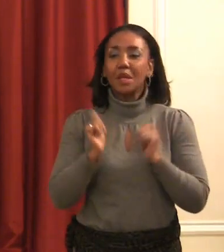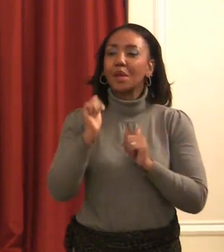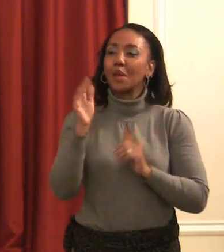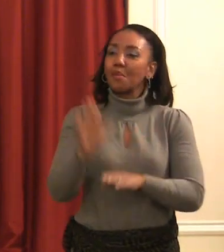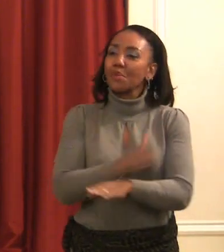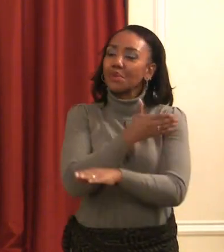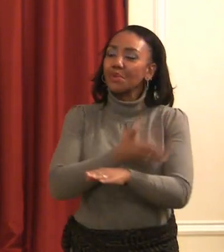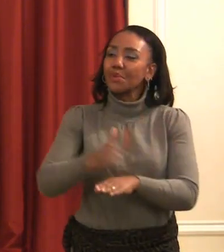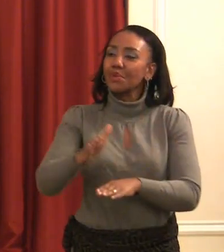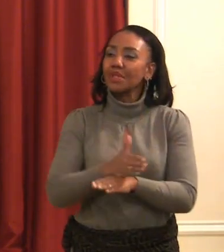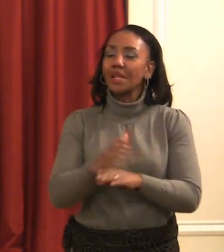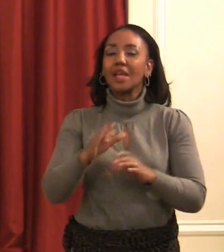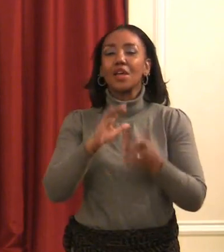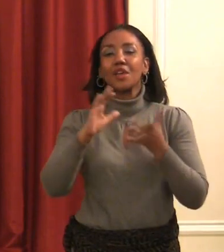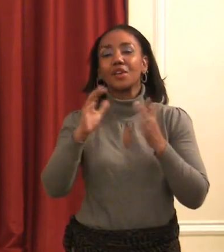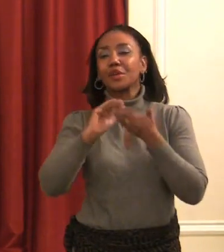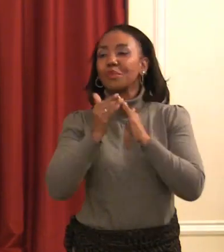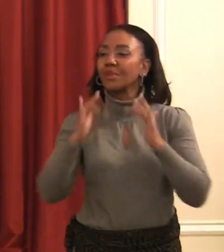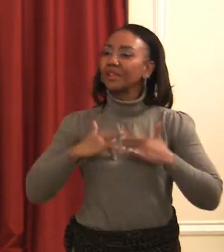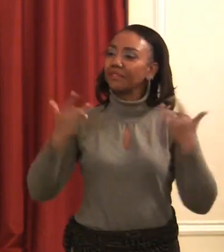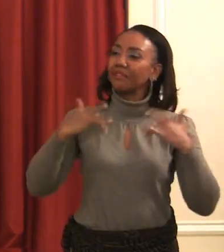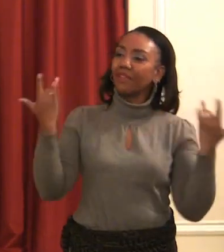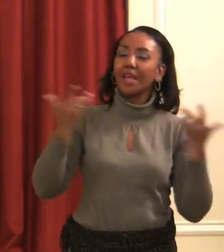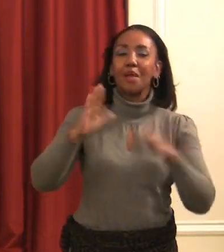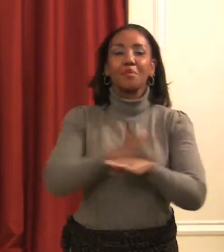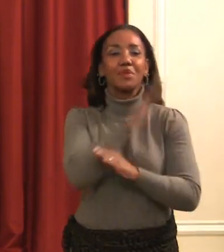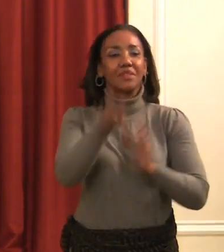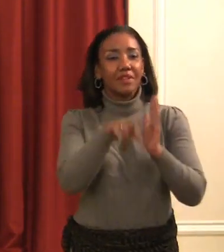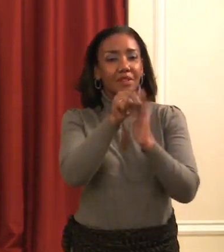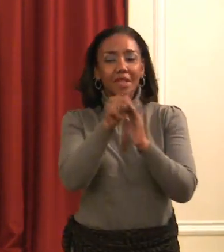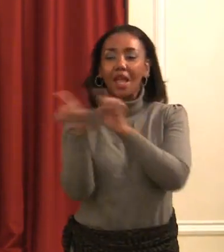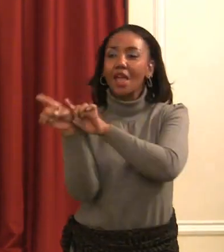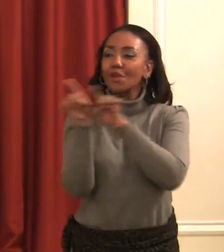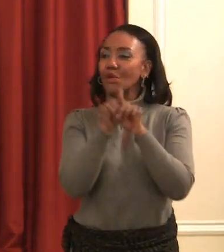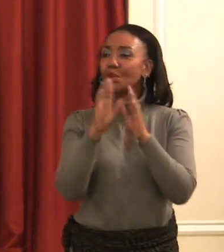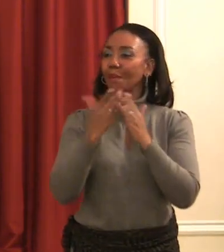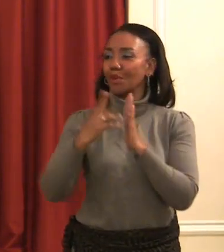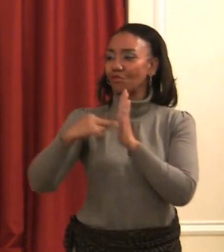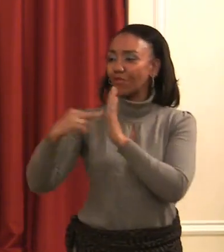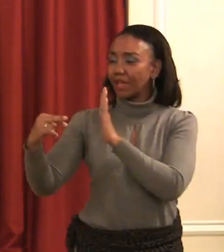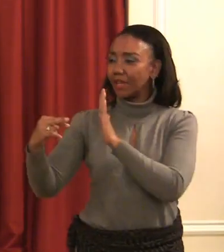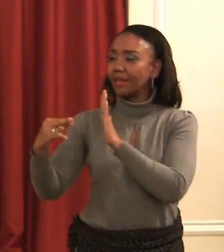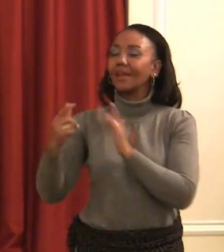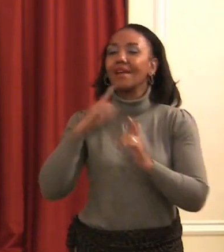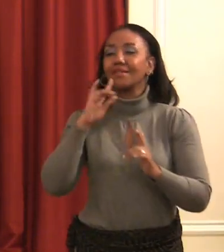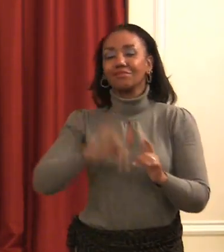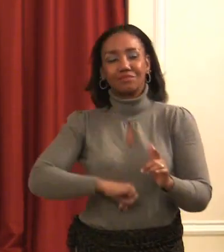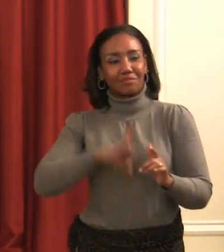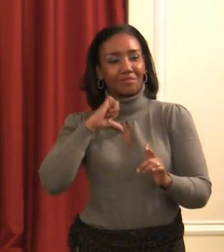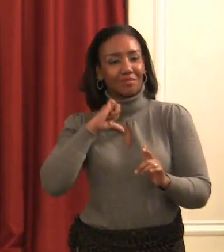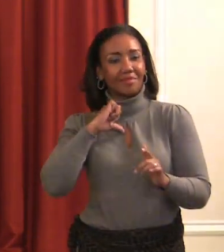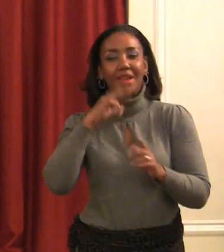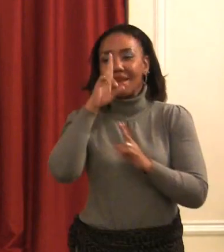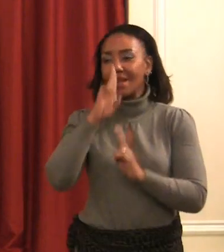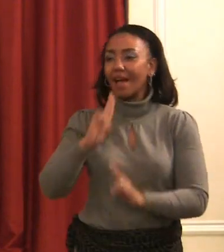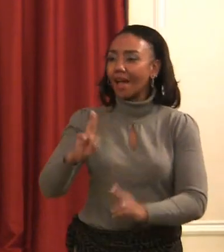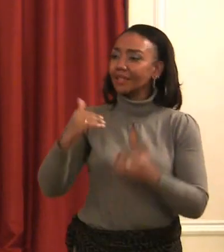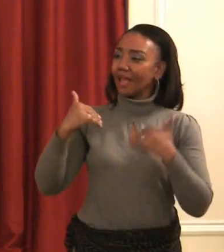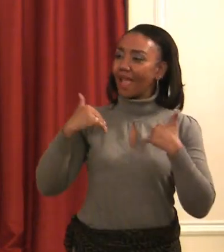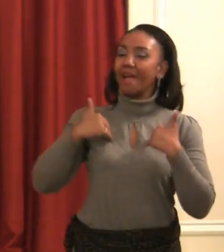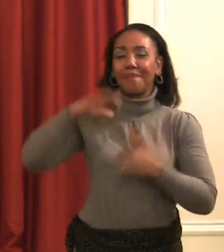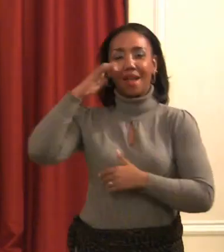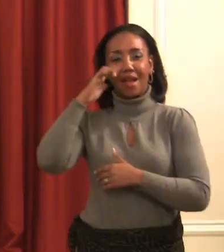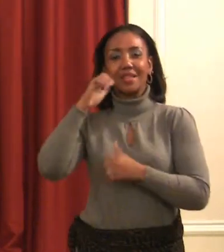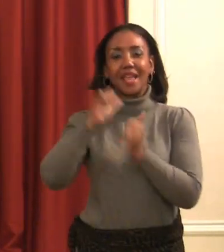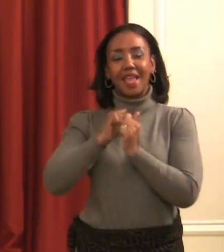music concerts, community festivals, music videos, and book readings. I am extremely proud and honored to have